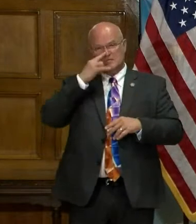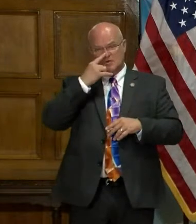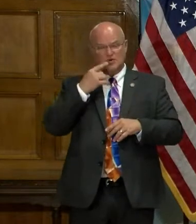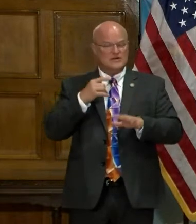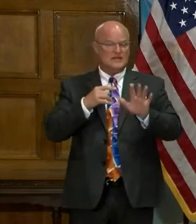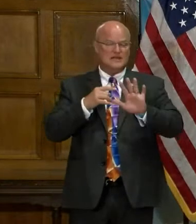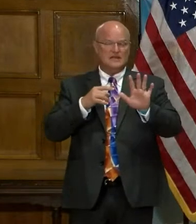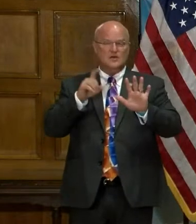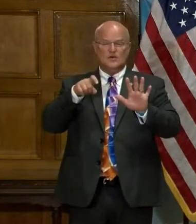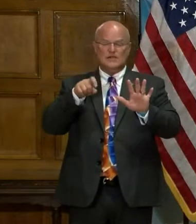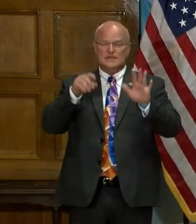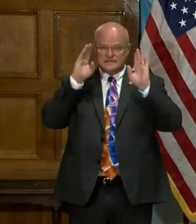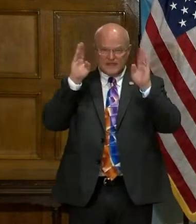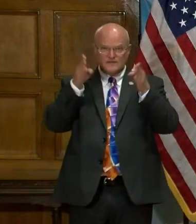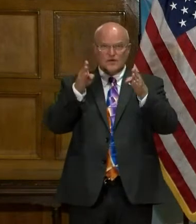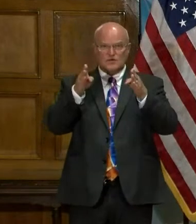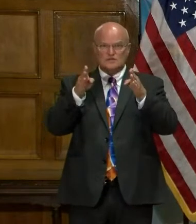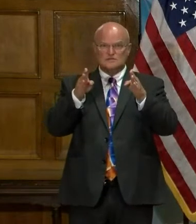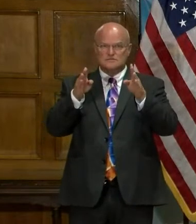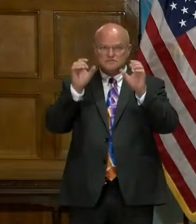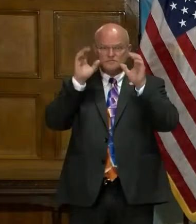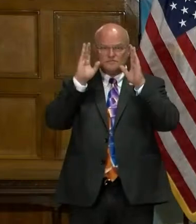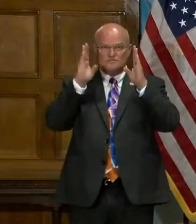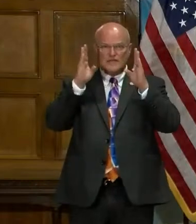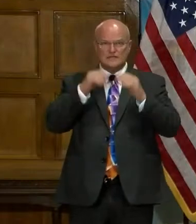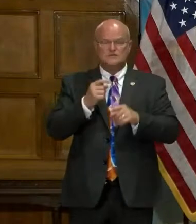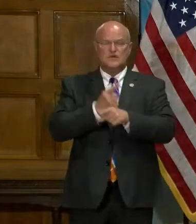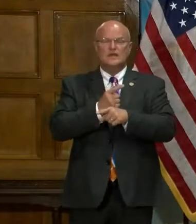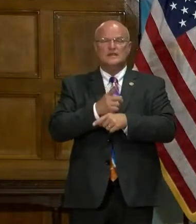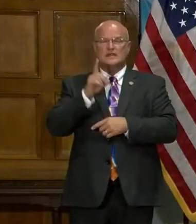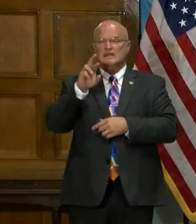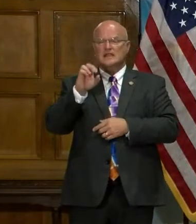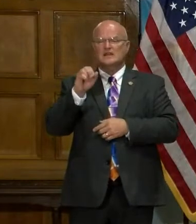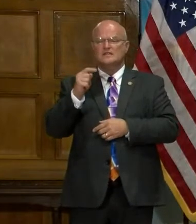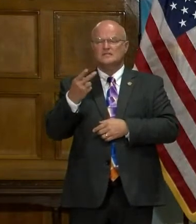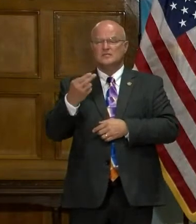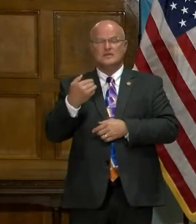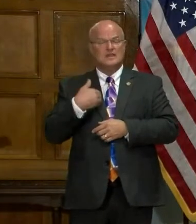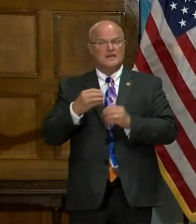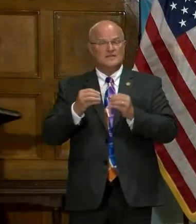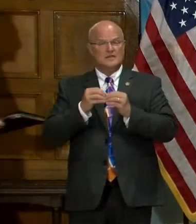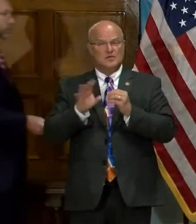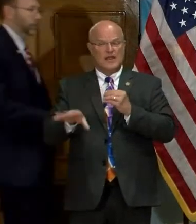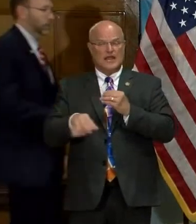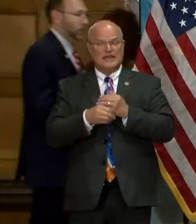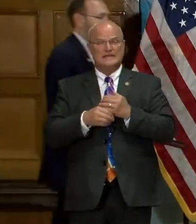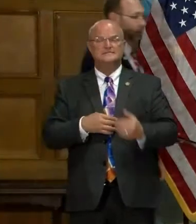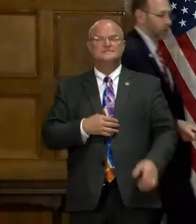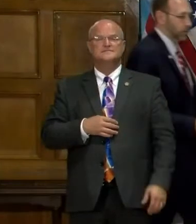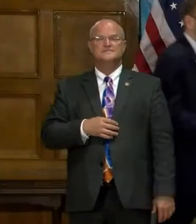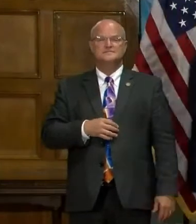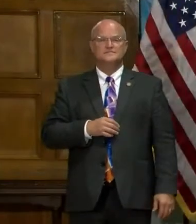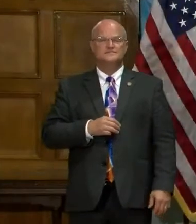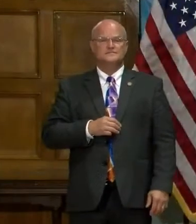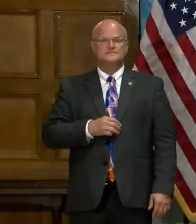say we need to stay focused on this. And Dr. Smith, I wanted to see if you had anything to add to that.